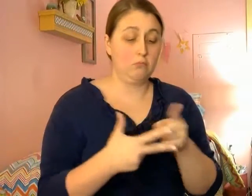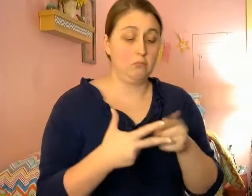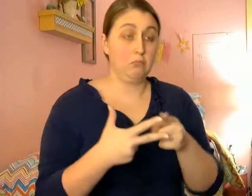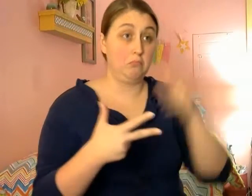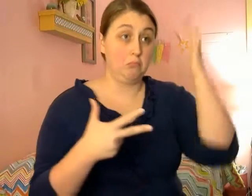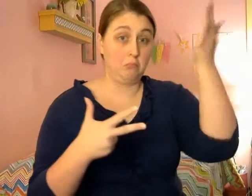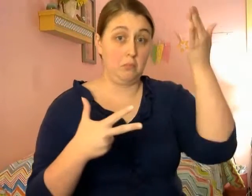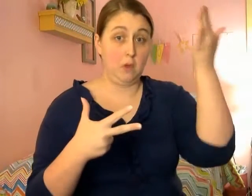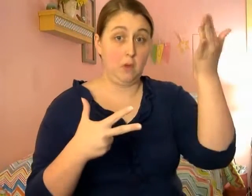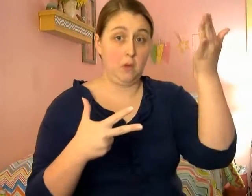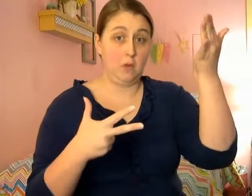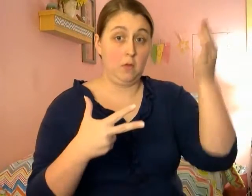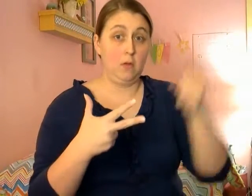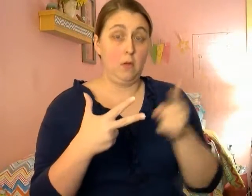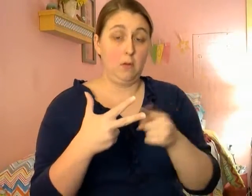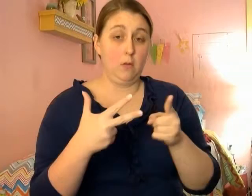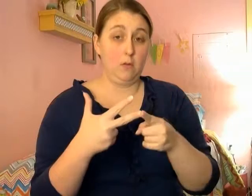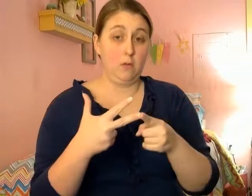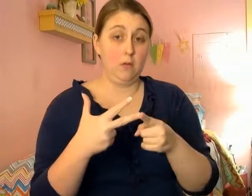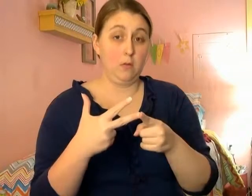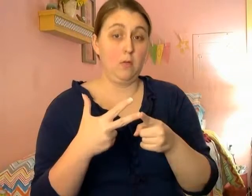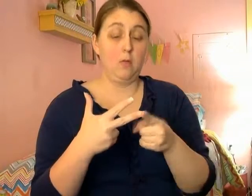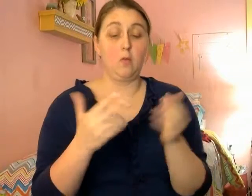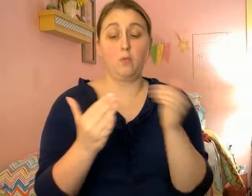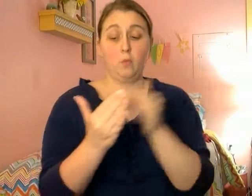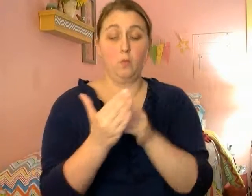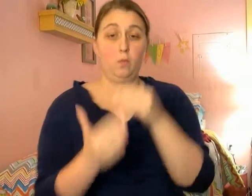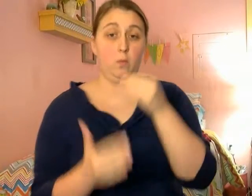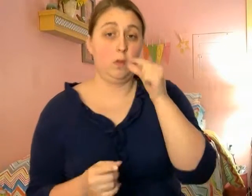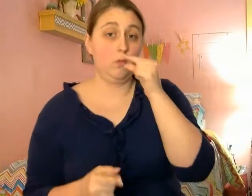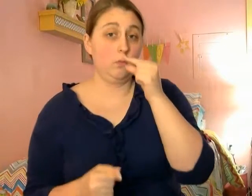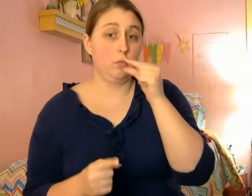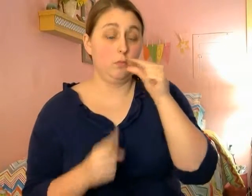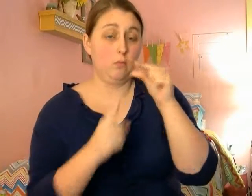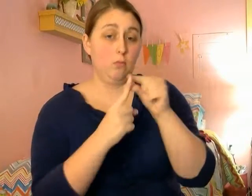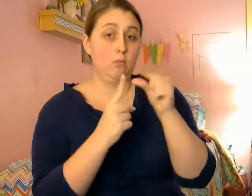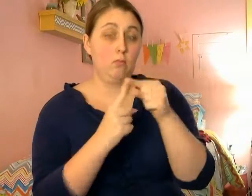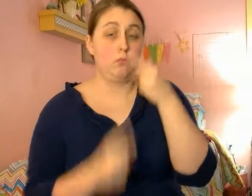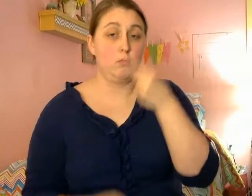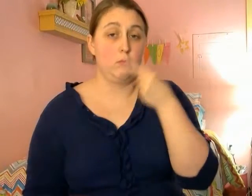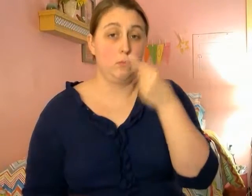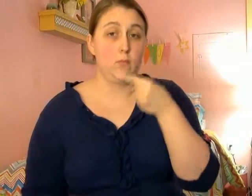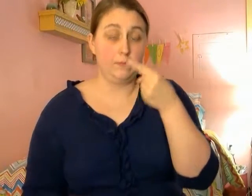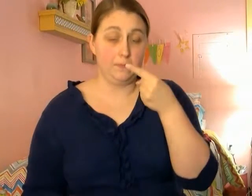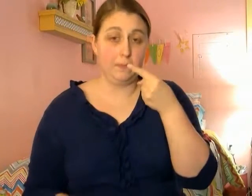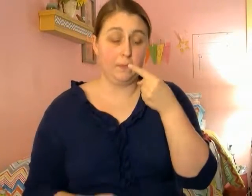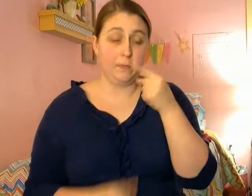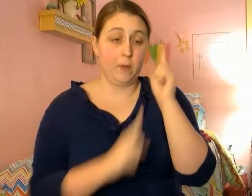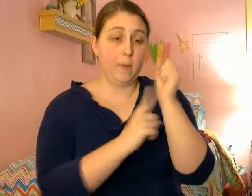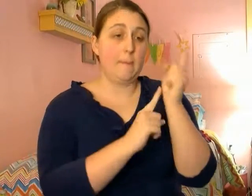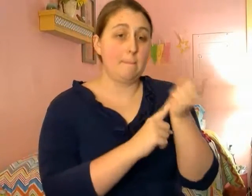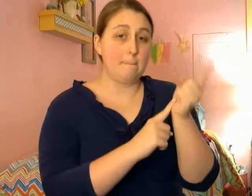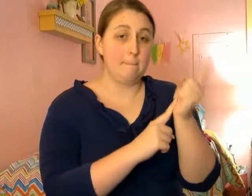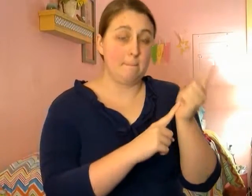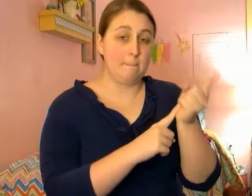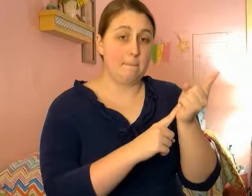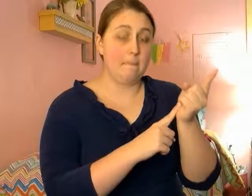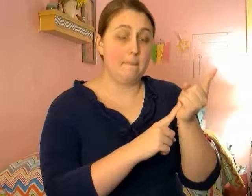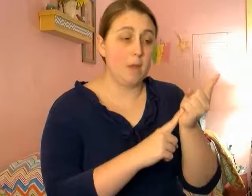it, they repeated it, and then I took some minutes for them to go back and look at each word and